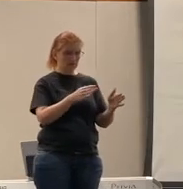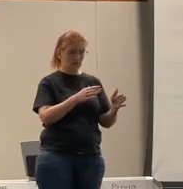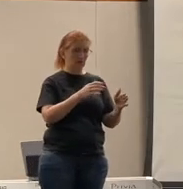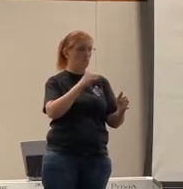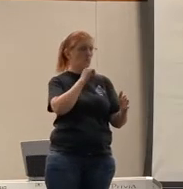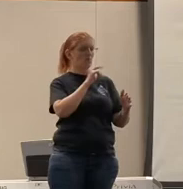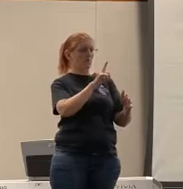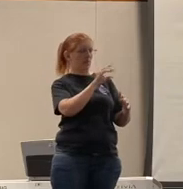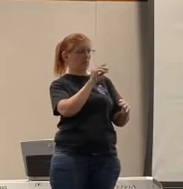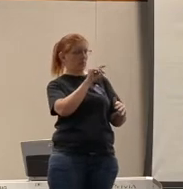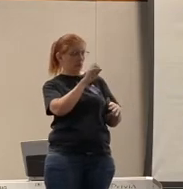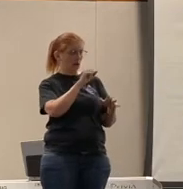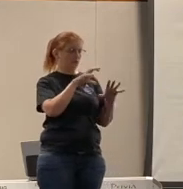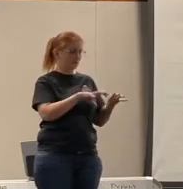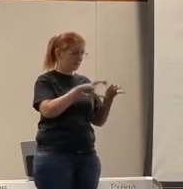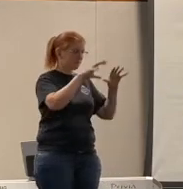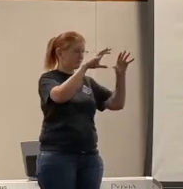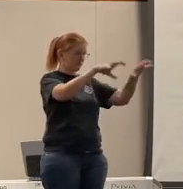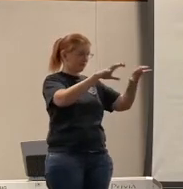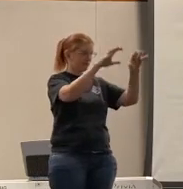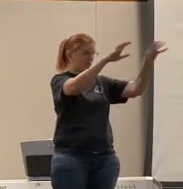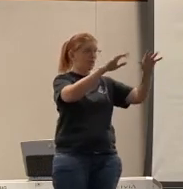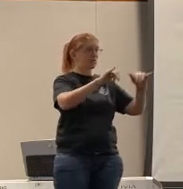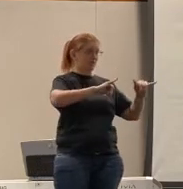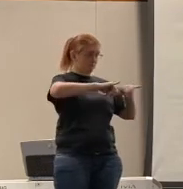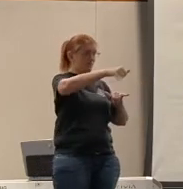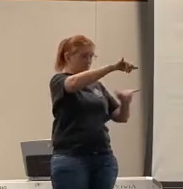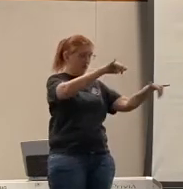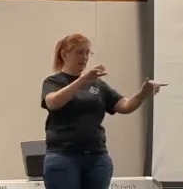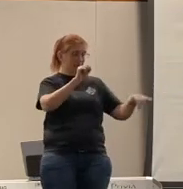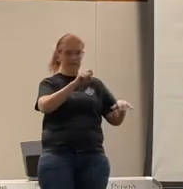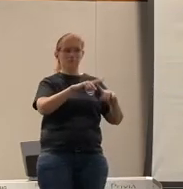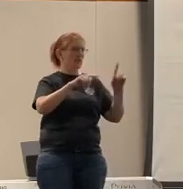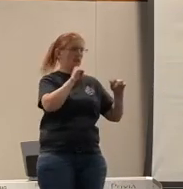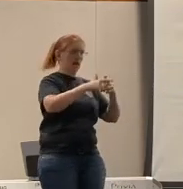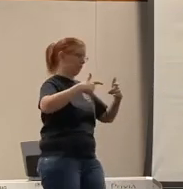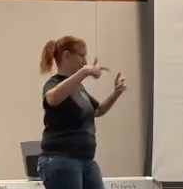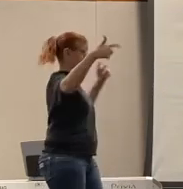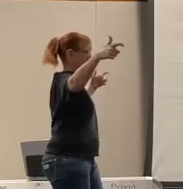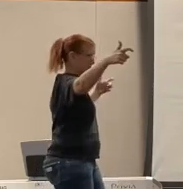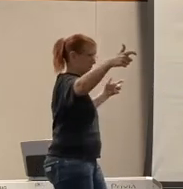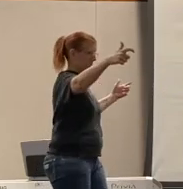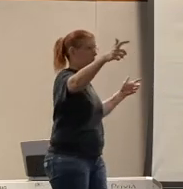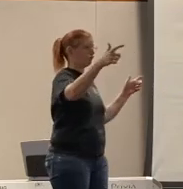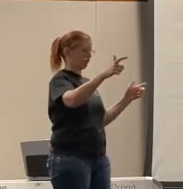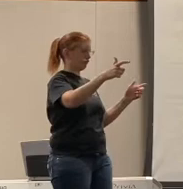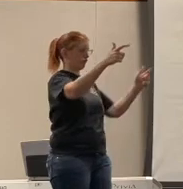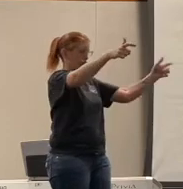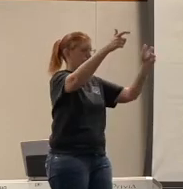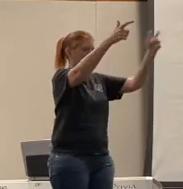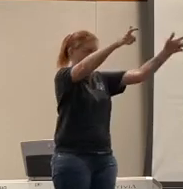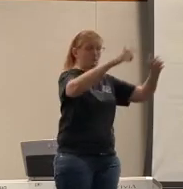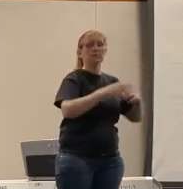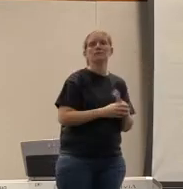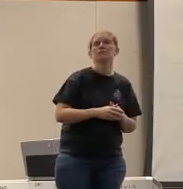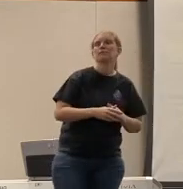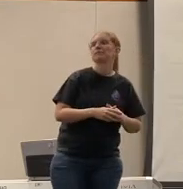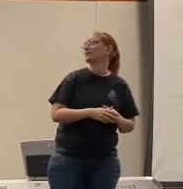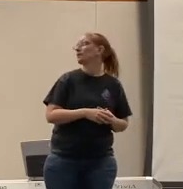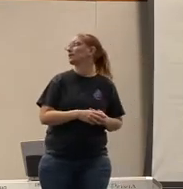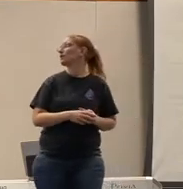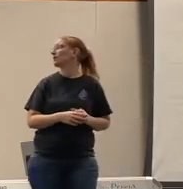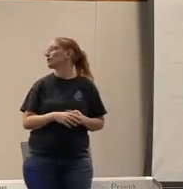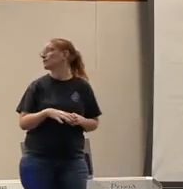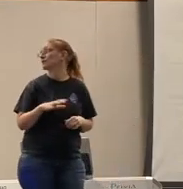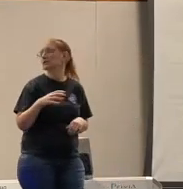acres, but lots. So they're pretty well spaced out in this Nebraska town. And I remember going out there in the summer. I loved it. Amy can remember this